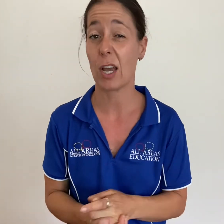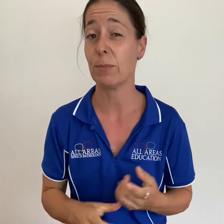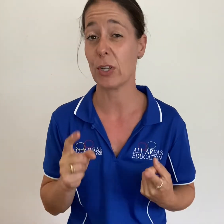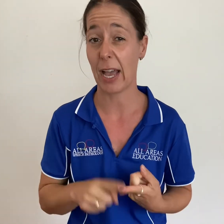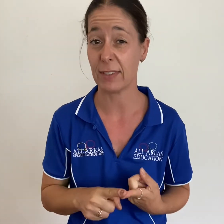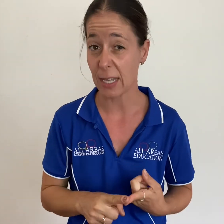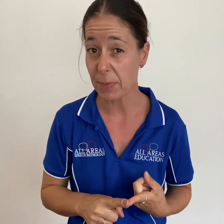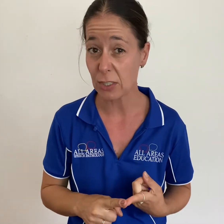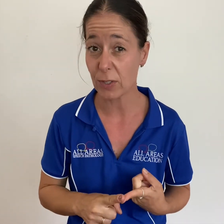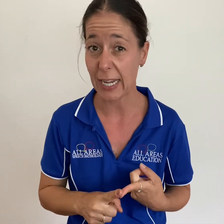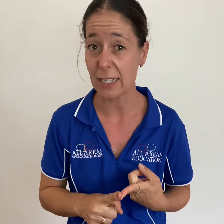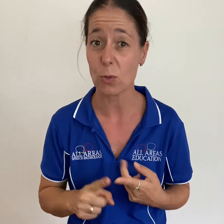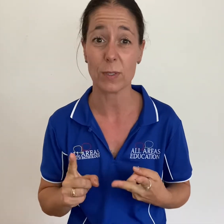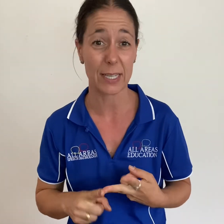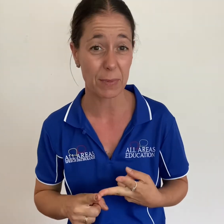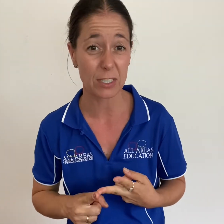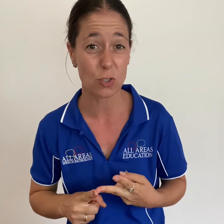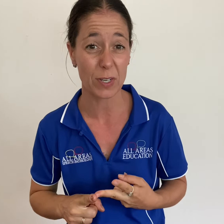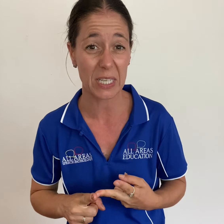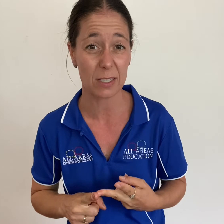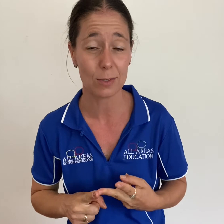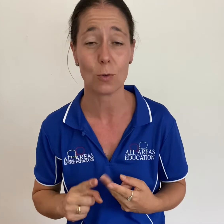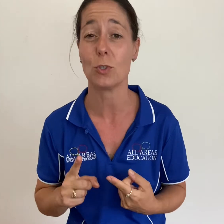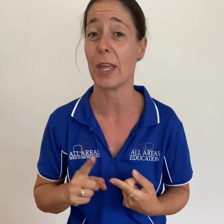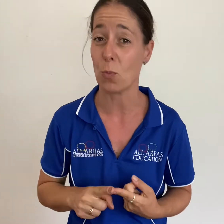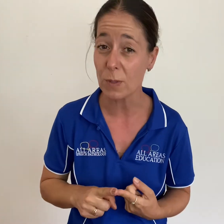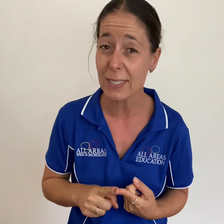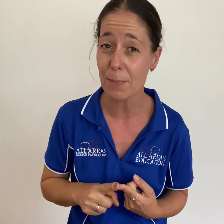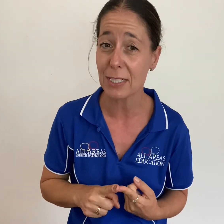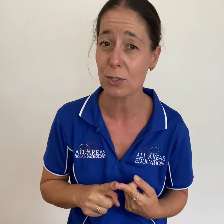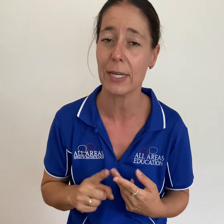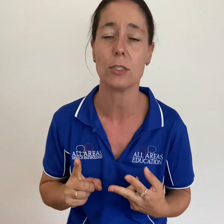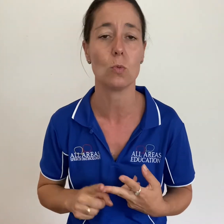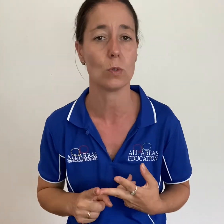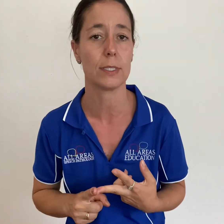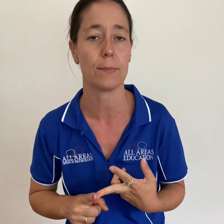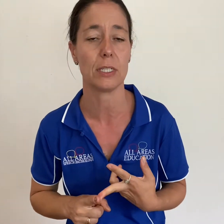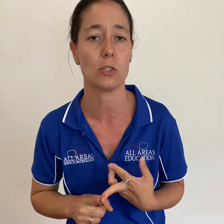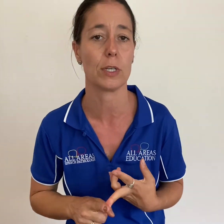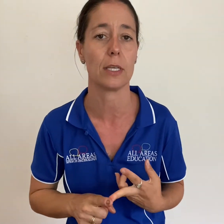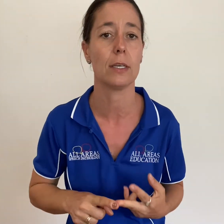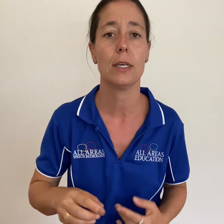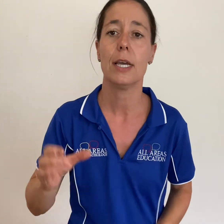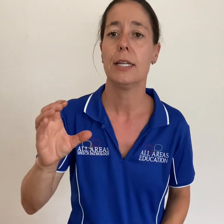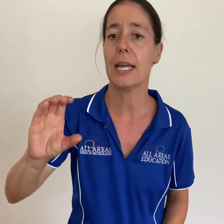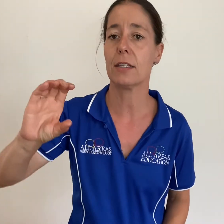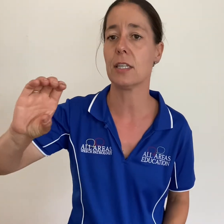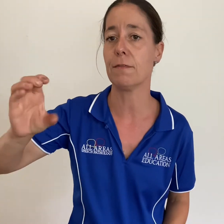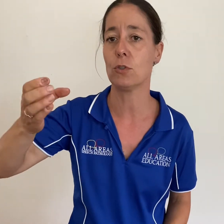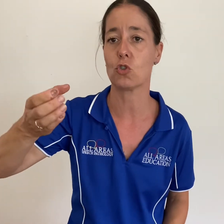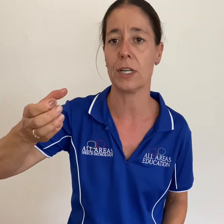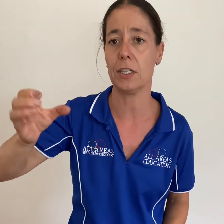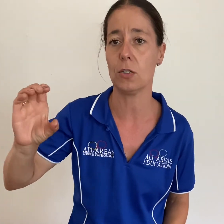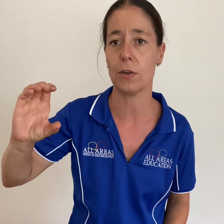to have something to eat or something to drink. Or do they want something to eat or want something to drink? Now the sign for drink, you're going to